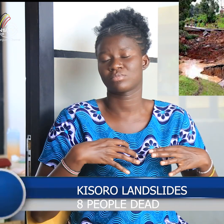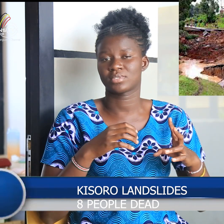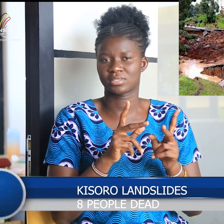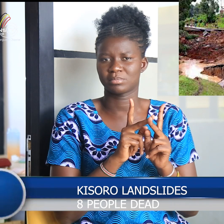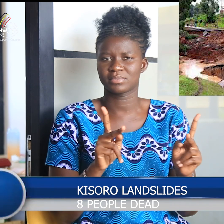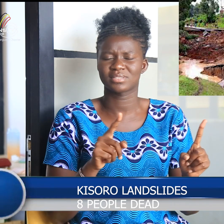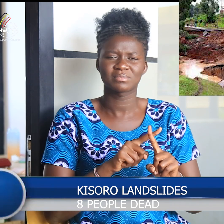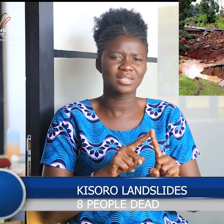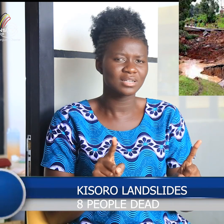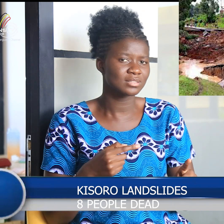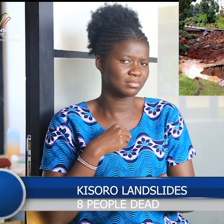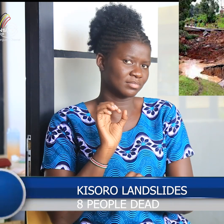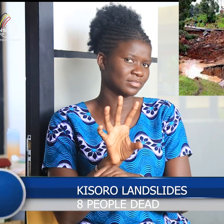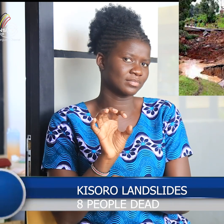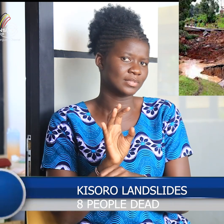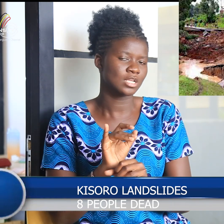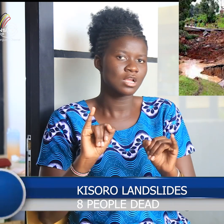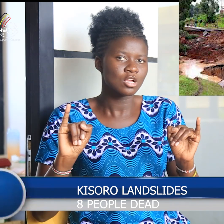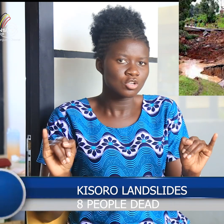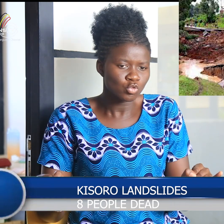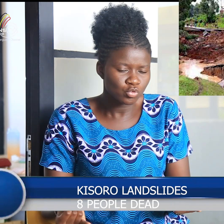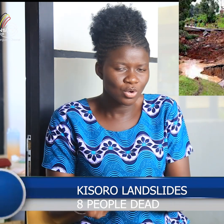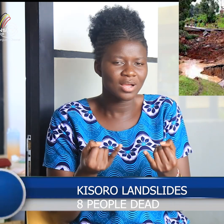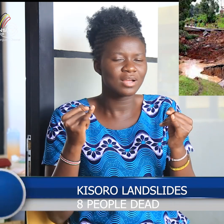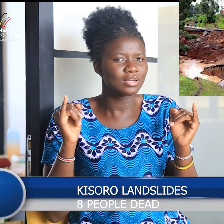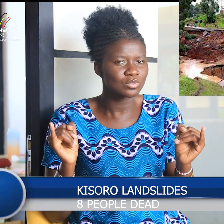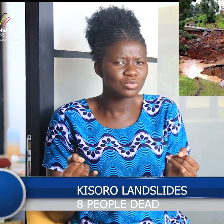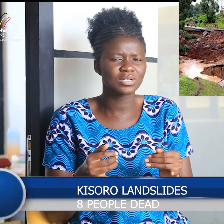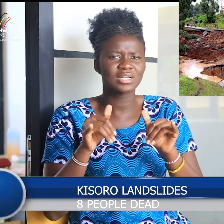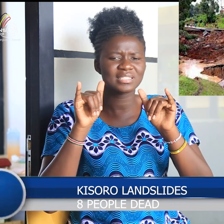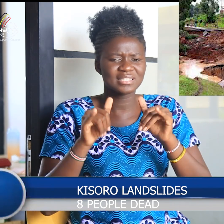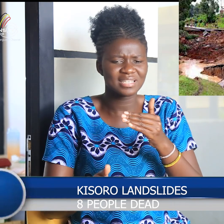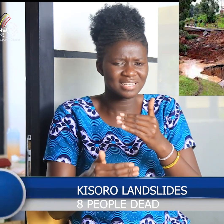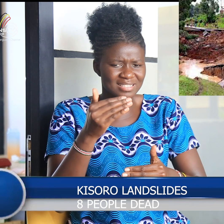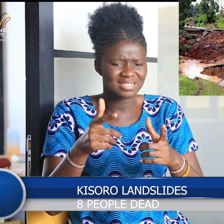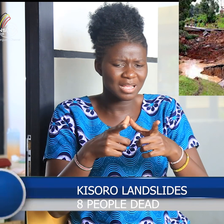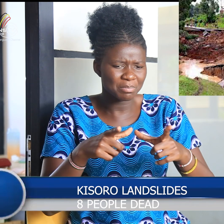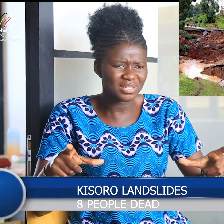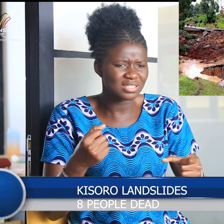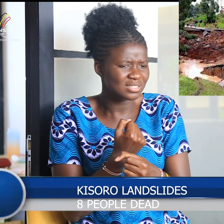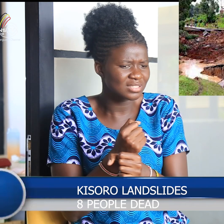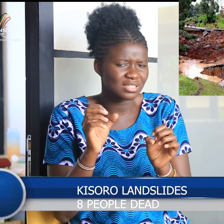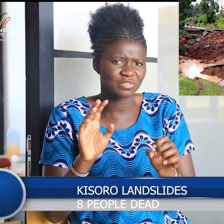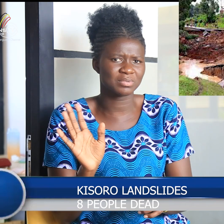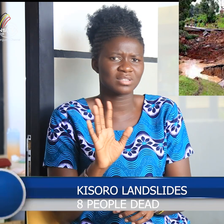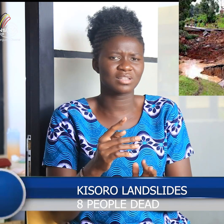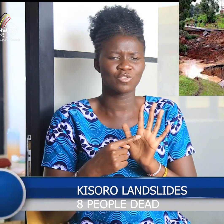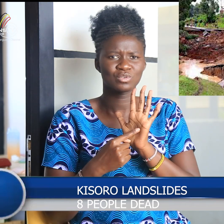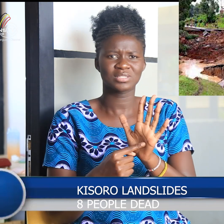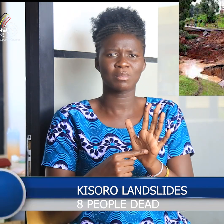lives. May their soul rest in peace. Our advice is, if you're buying